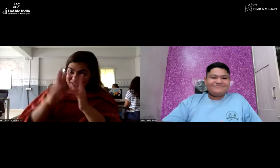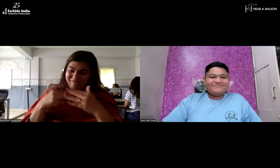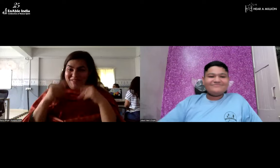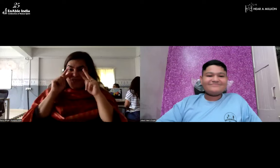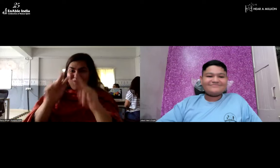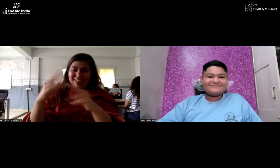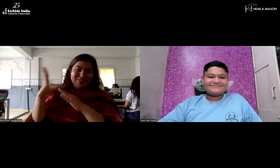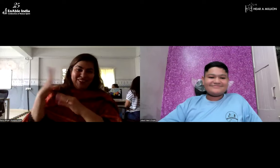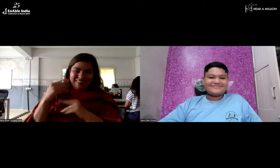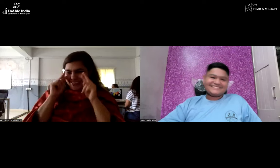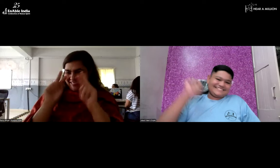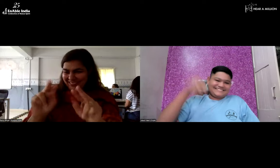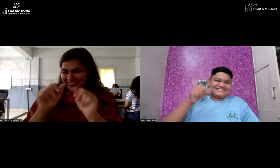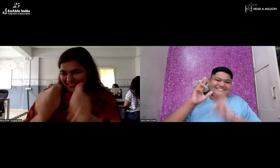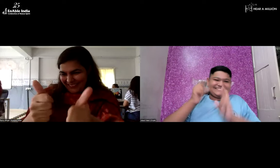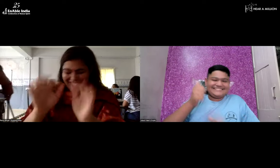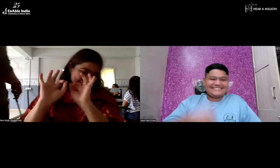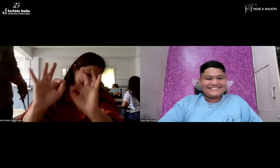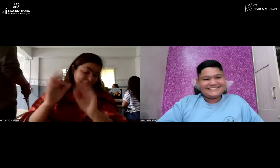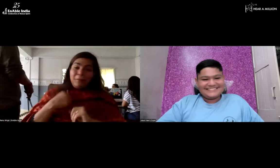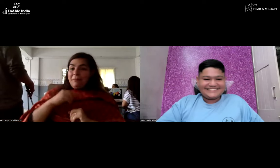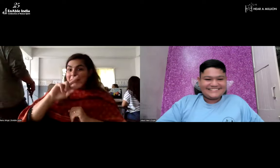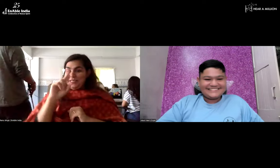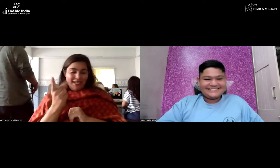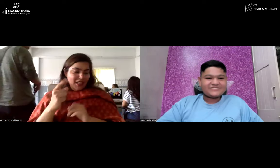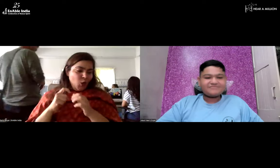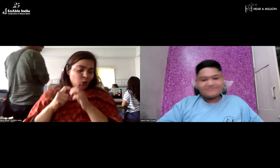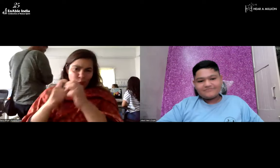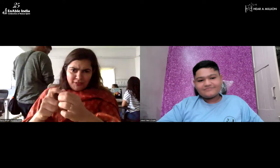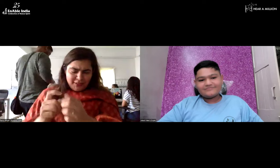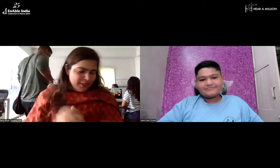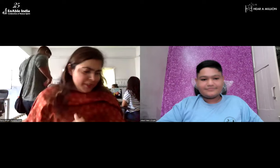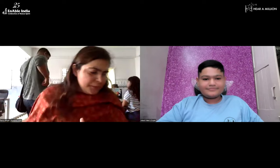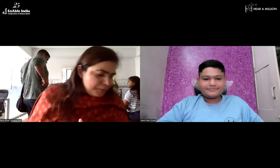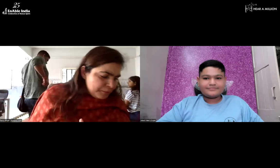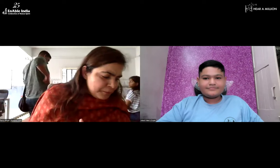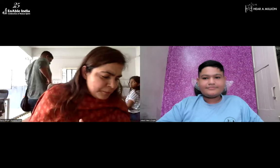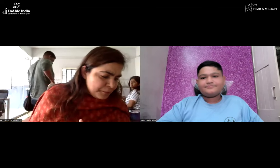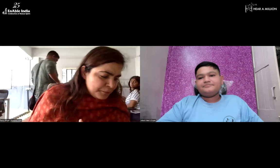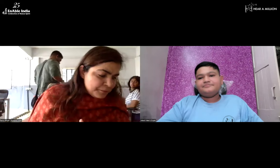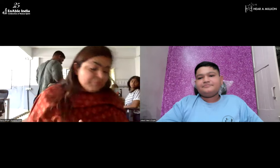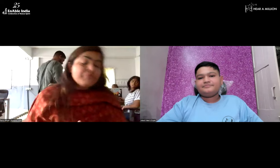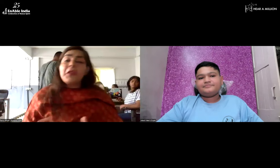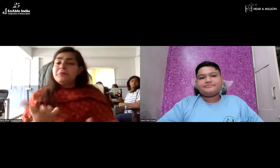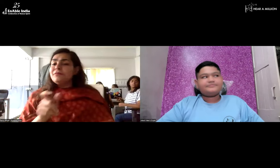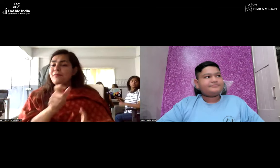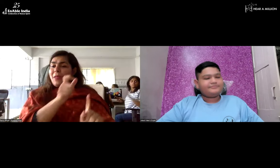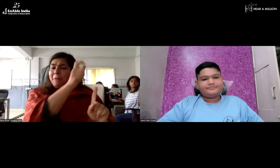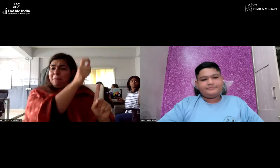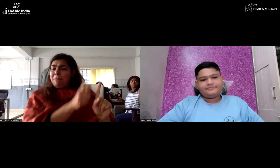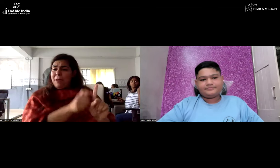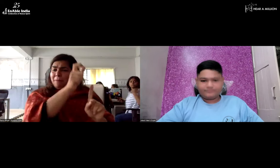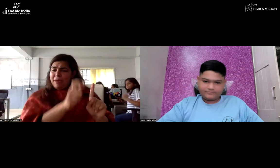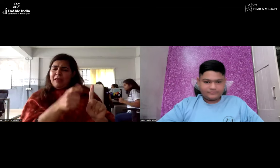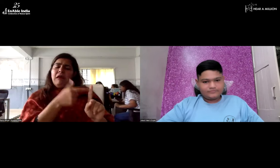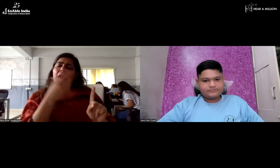country, the PM. So what rules would you make to help kids be happier? So what I see right now,